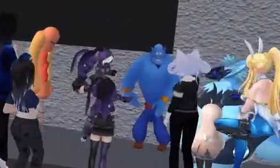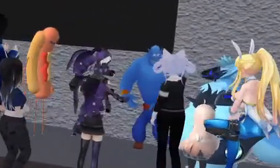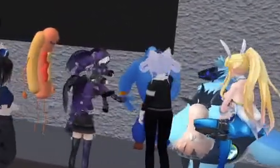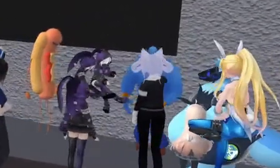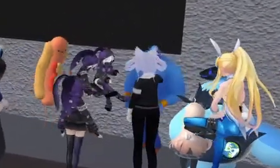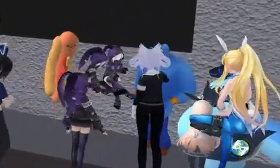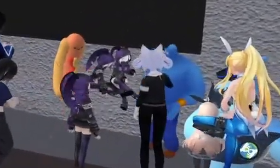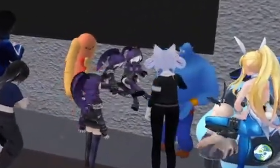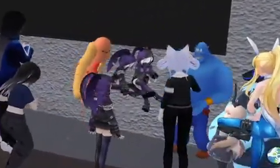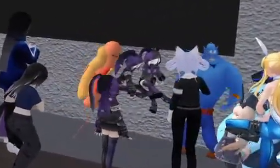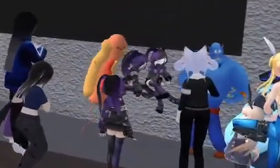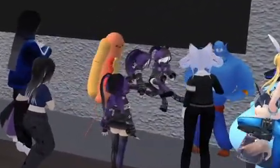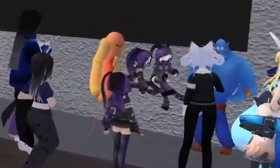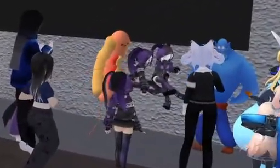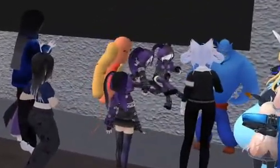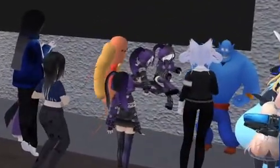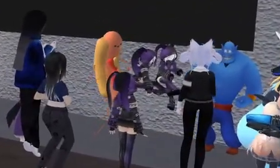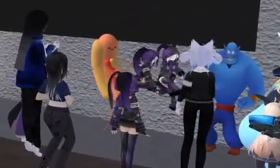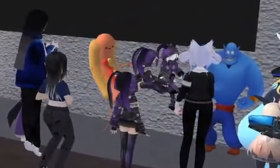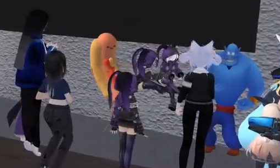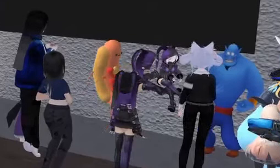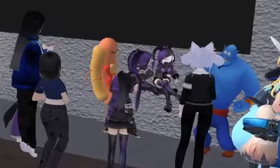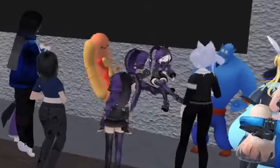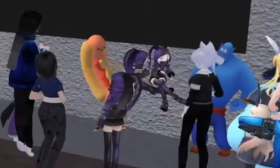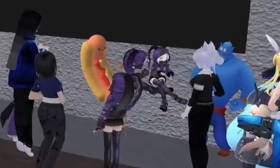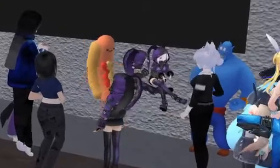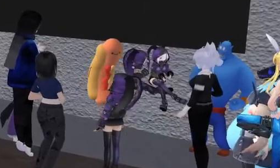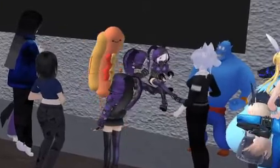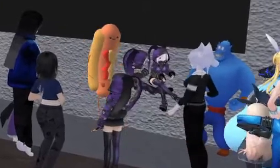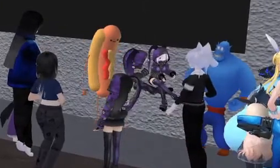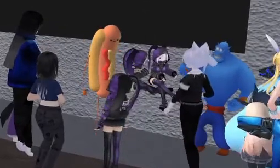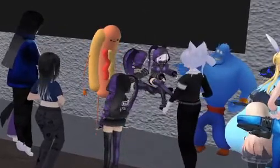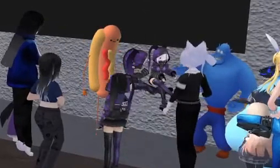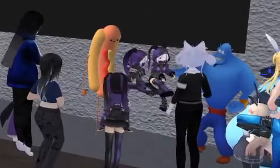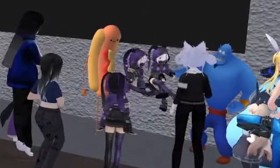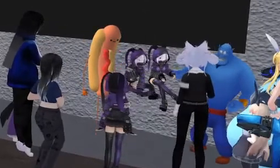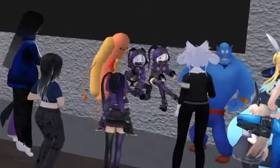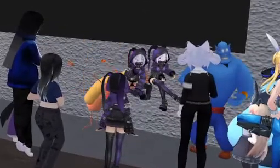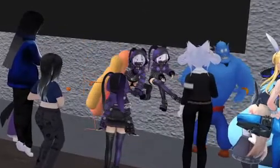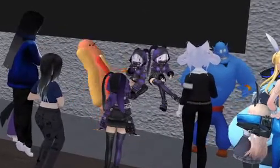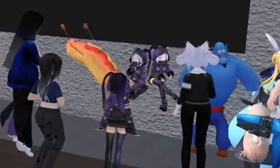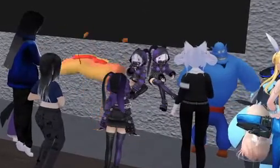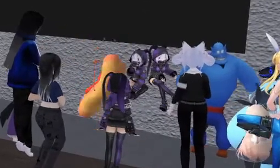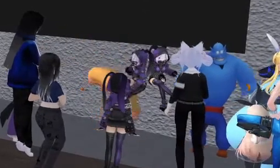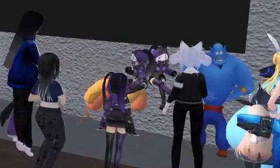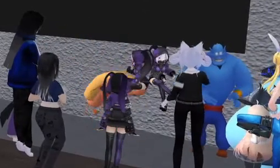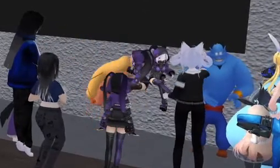know. I No think we all need to liquid. sort of Those are the think of orange our juice. own mini stories in a way, don't we? Someone have a sugar For water. rush. Someone have